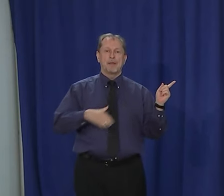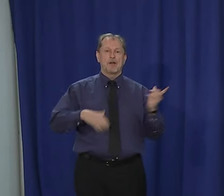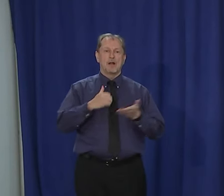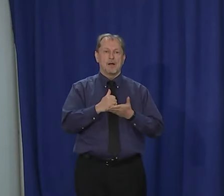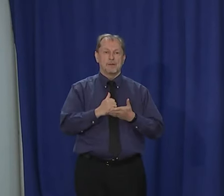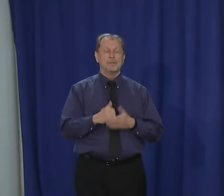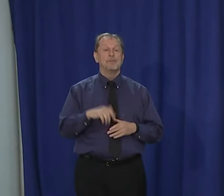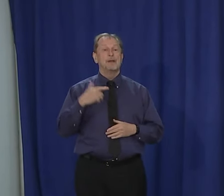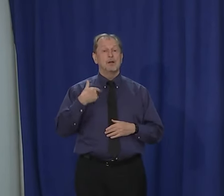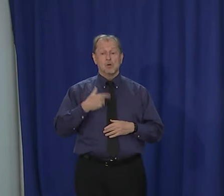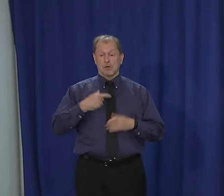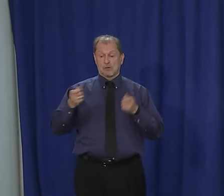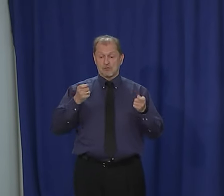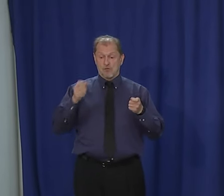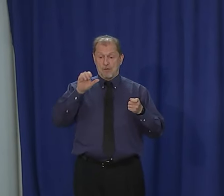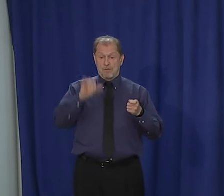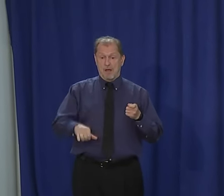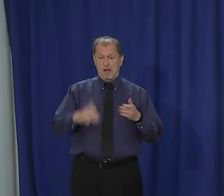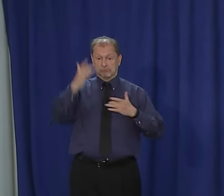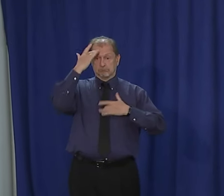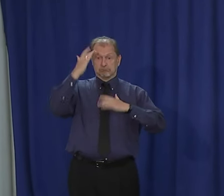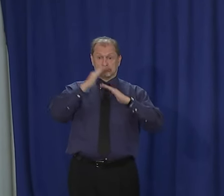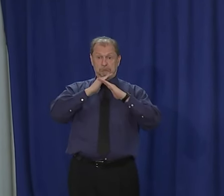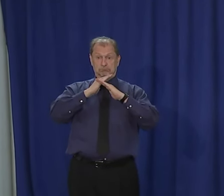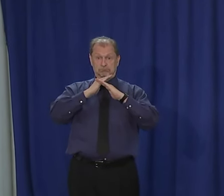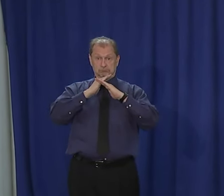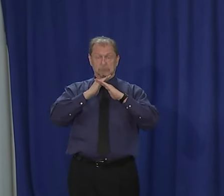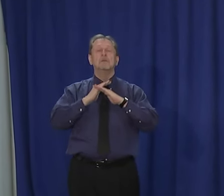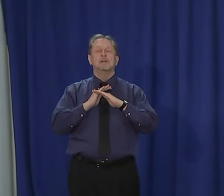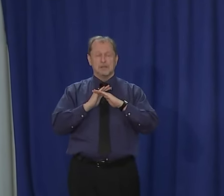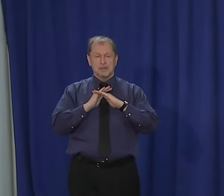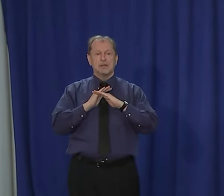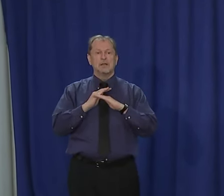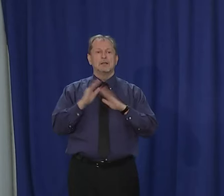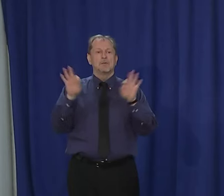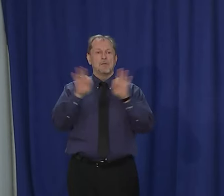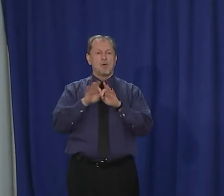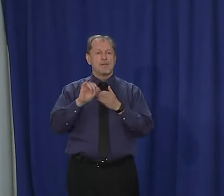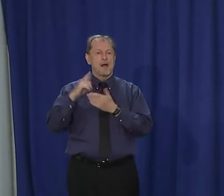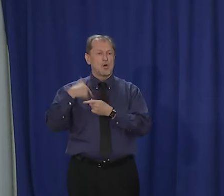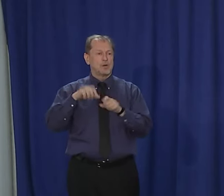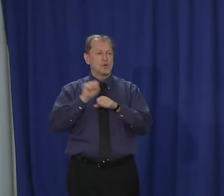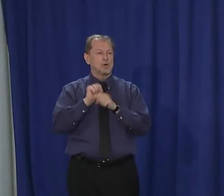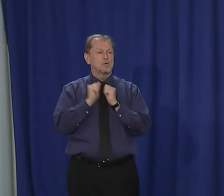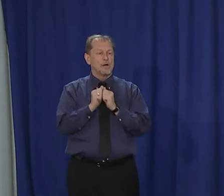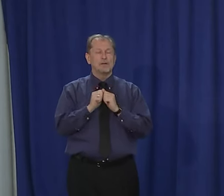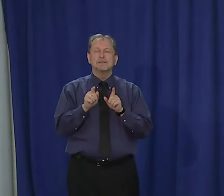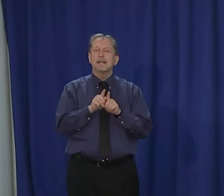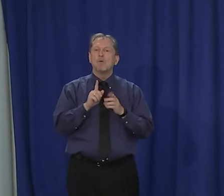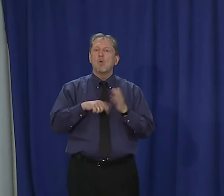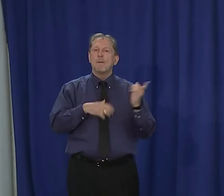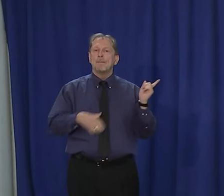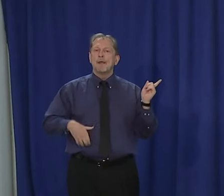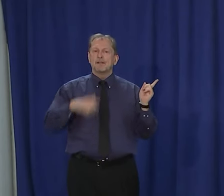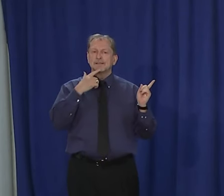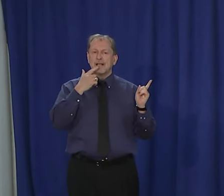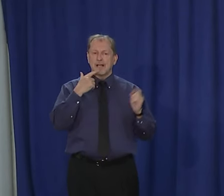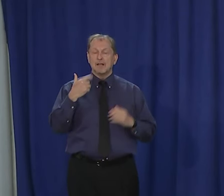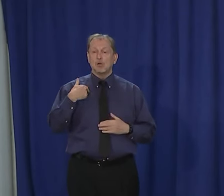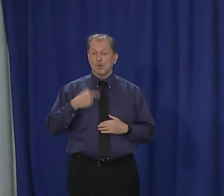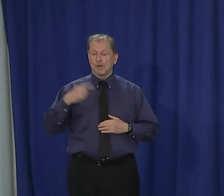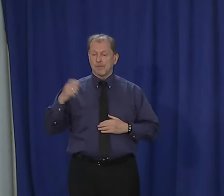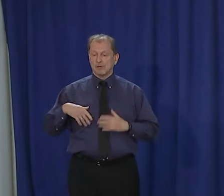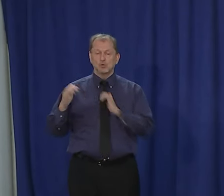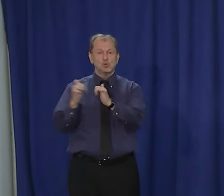depends on it. And just as the mayor alluded to and said very eloquently, we must meet this moment